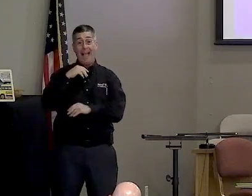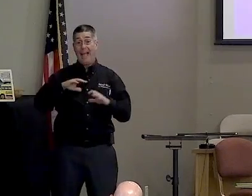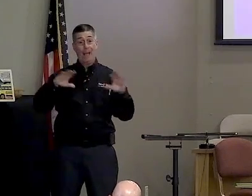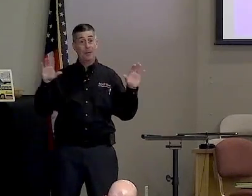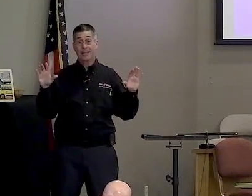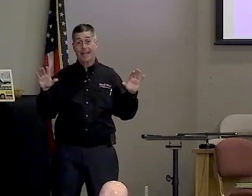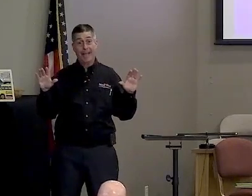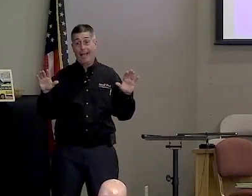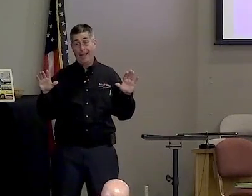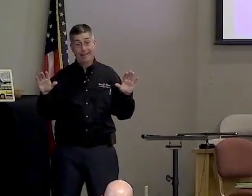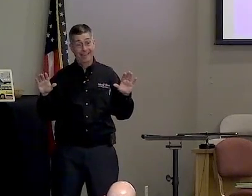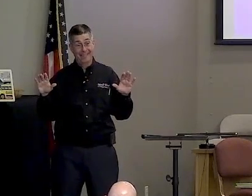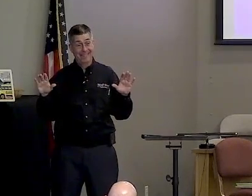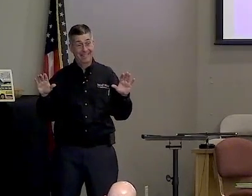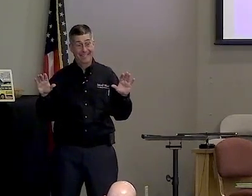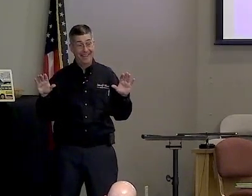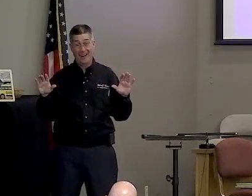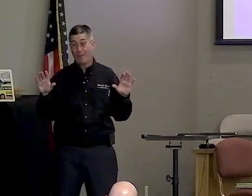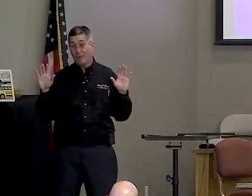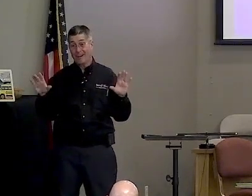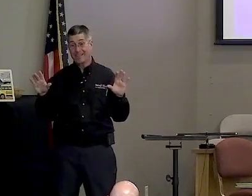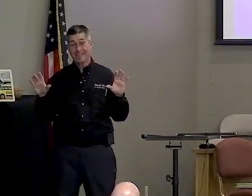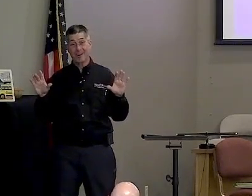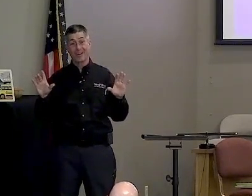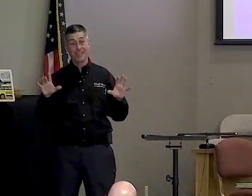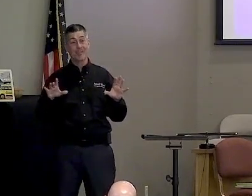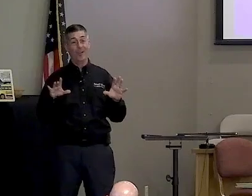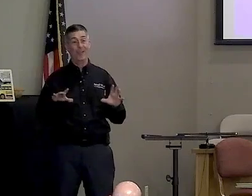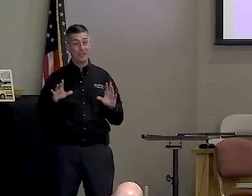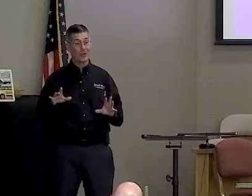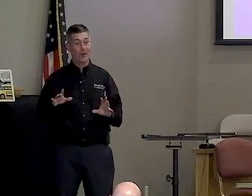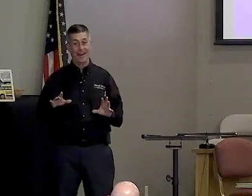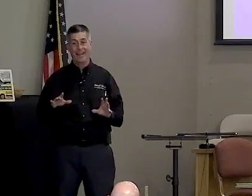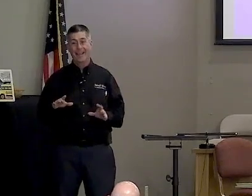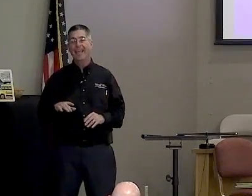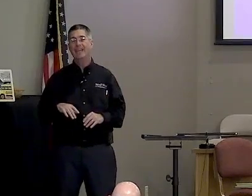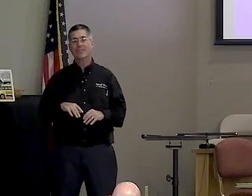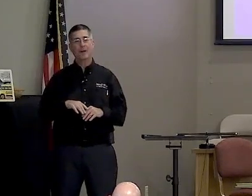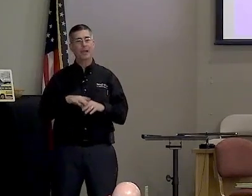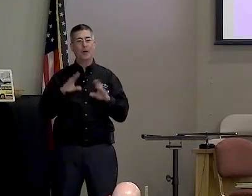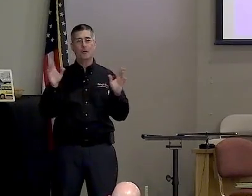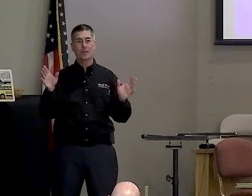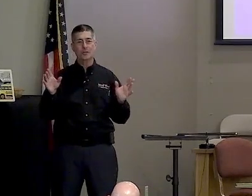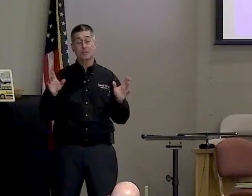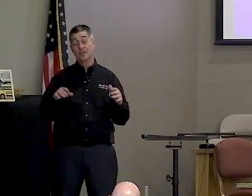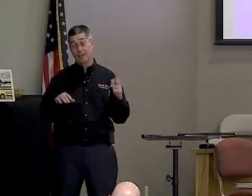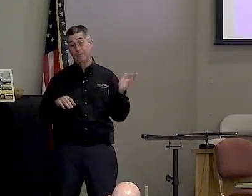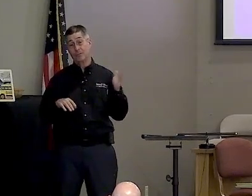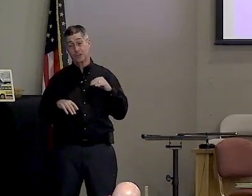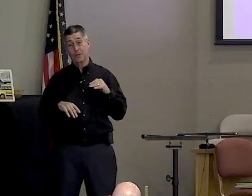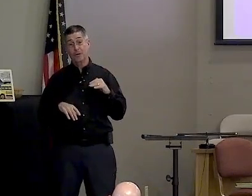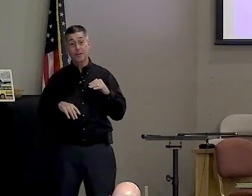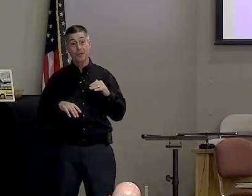I'm not that guy. I don't want to sit there and listen to all that story. He'll tell me old news. Sometimes he tells me new news.